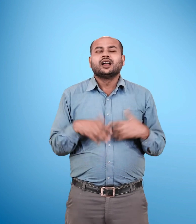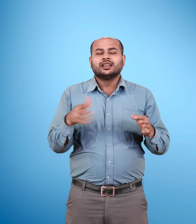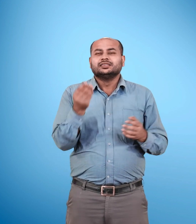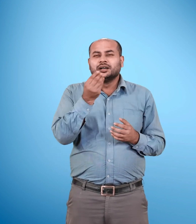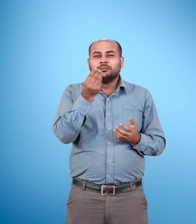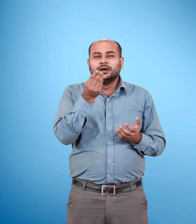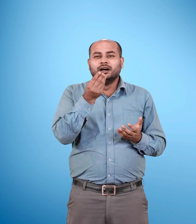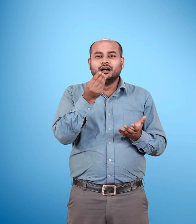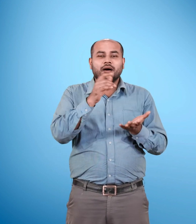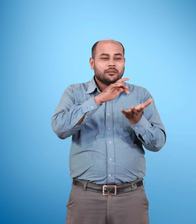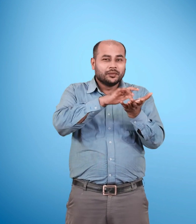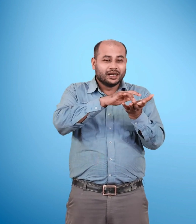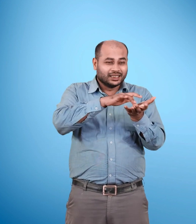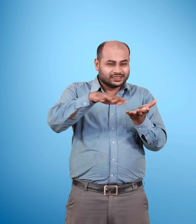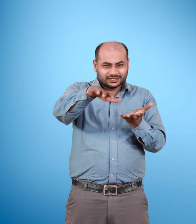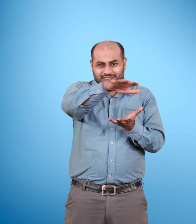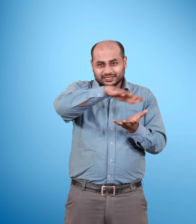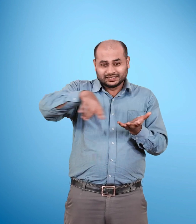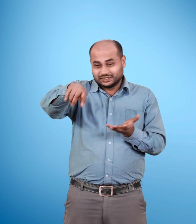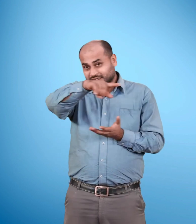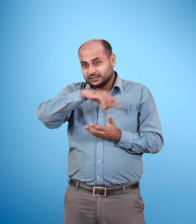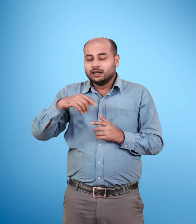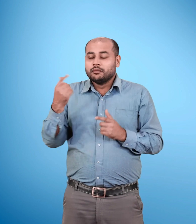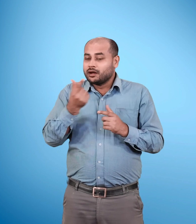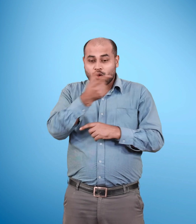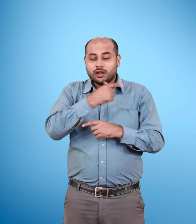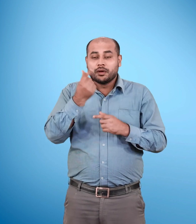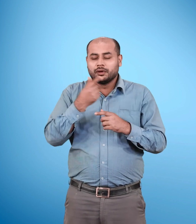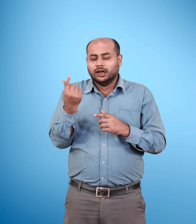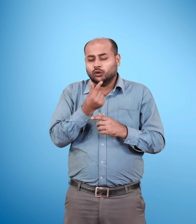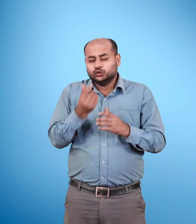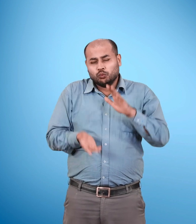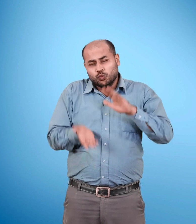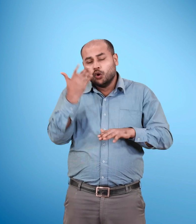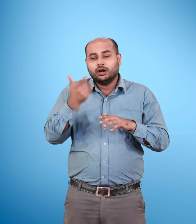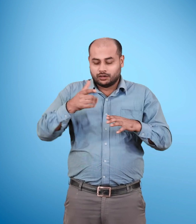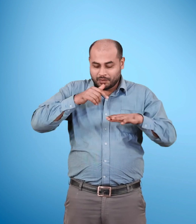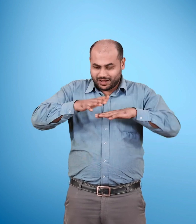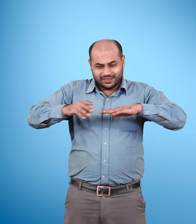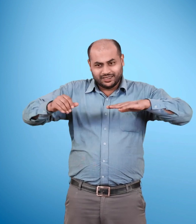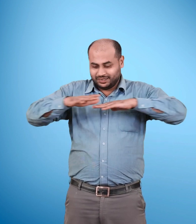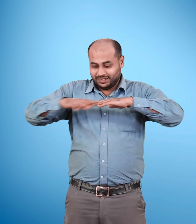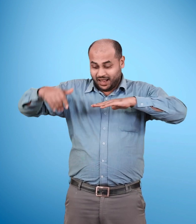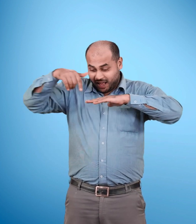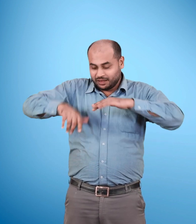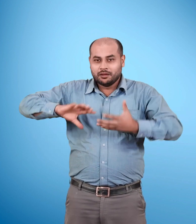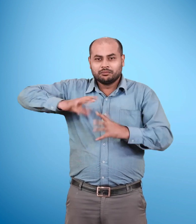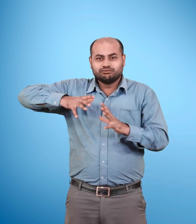The more hand pumps or tube wells that are used in an area, the deeper we need to dig to find this